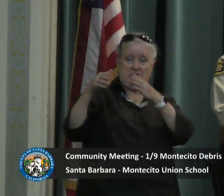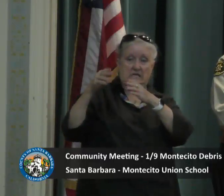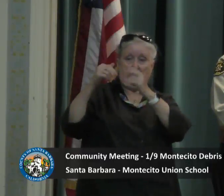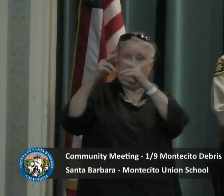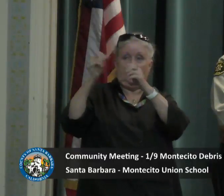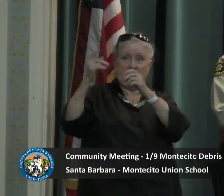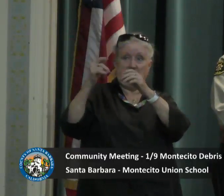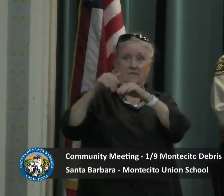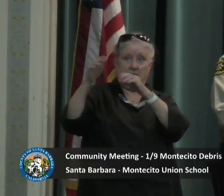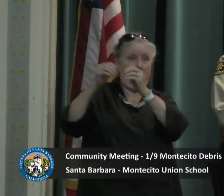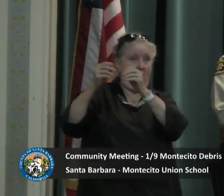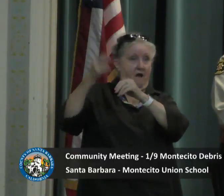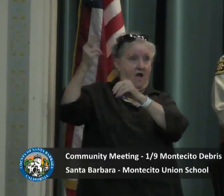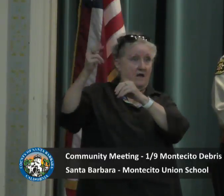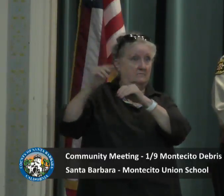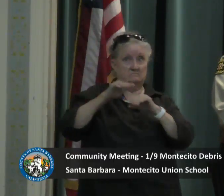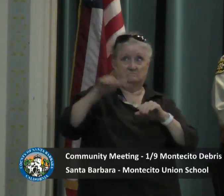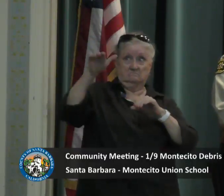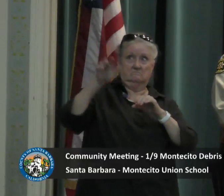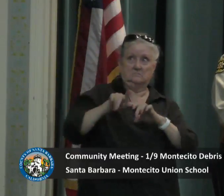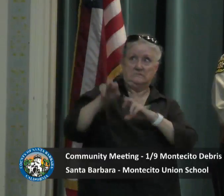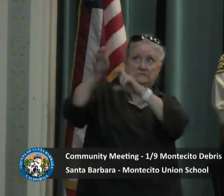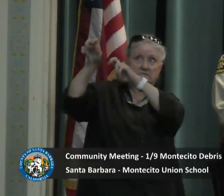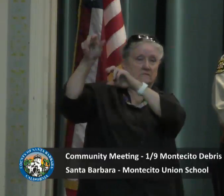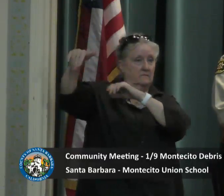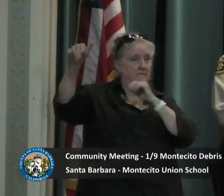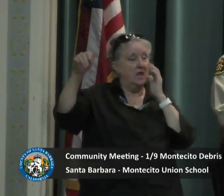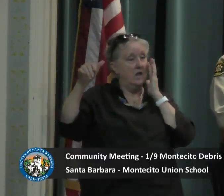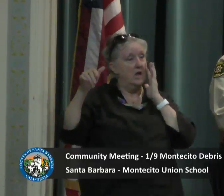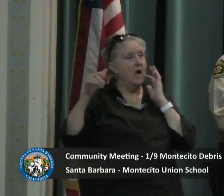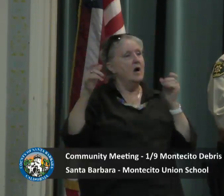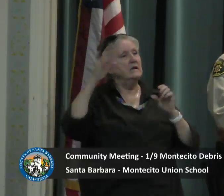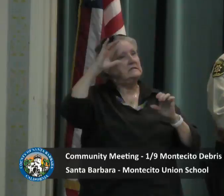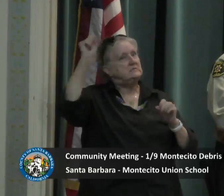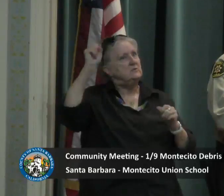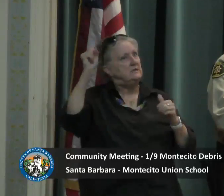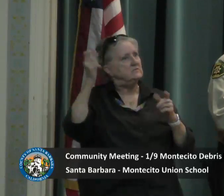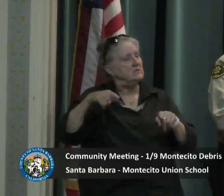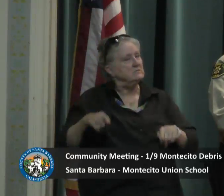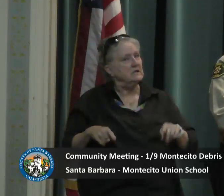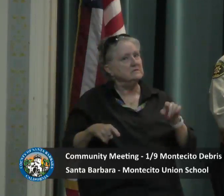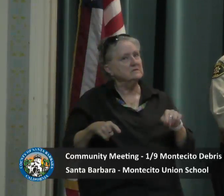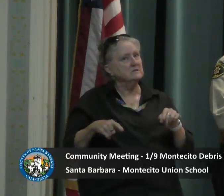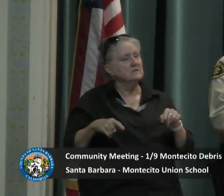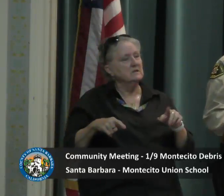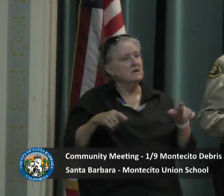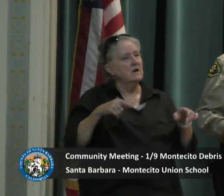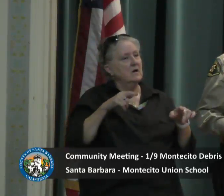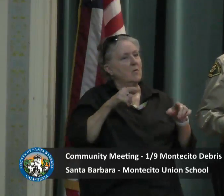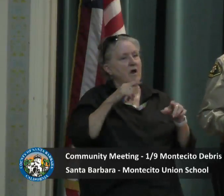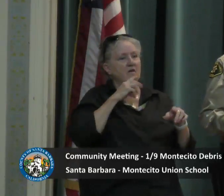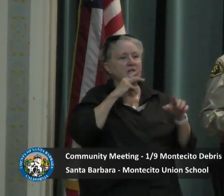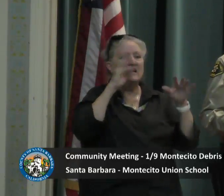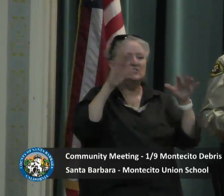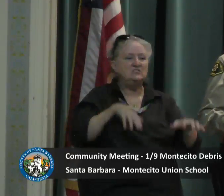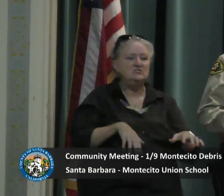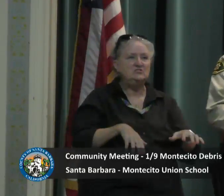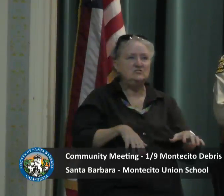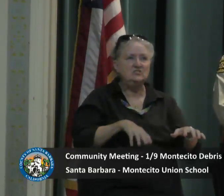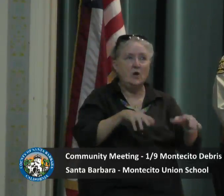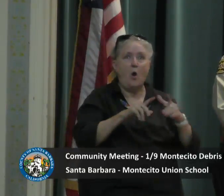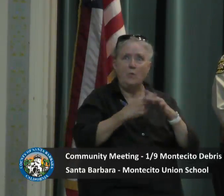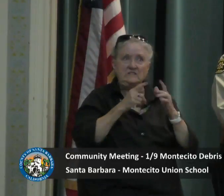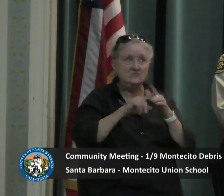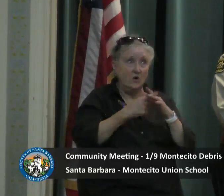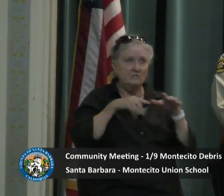building, or neighborhood that is nearby. And in extreme circumstances, where a flash flood is already in